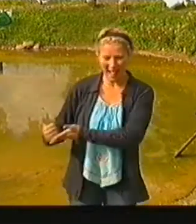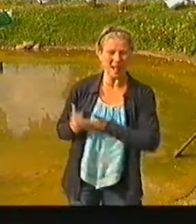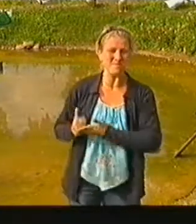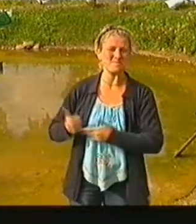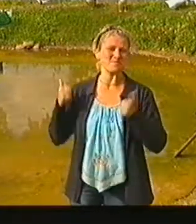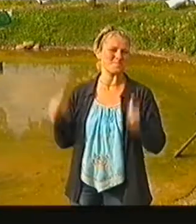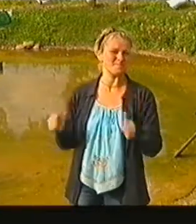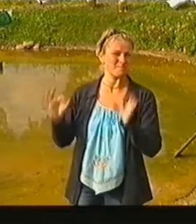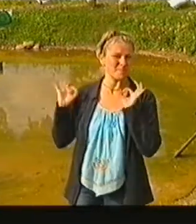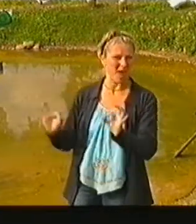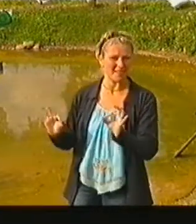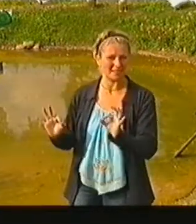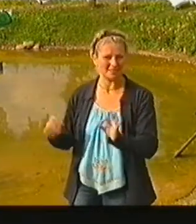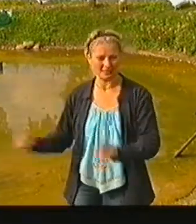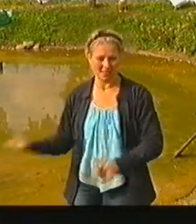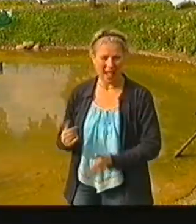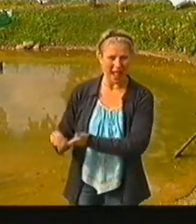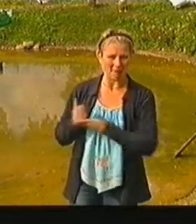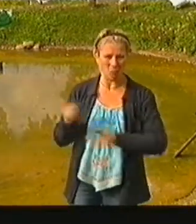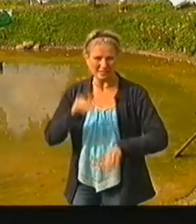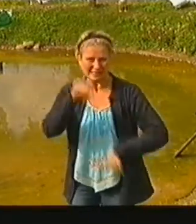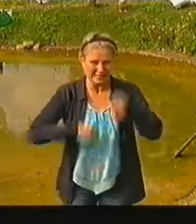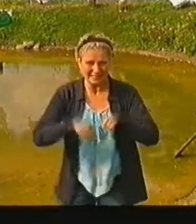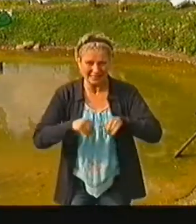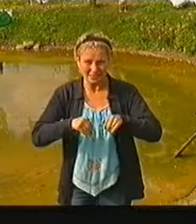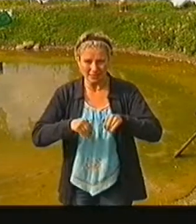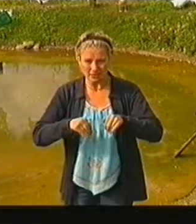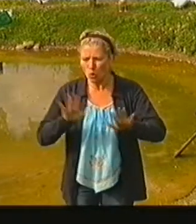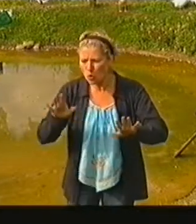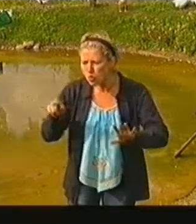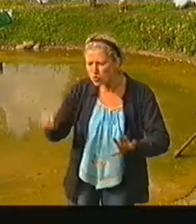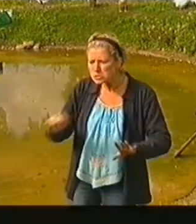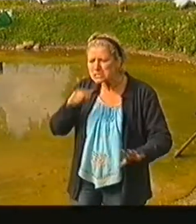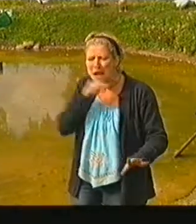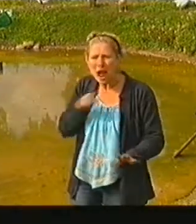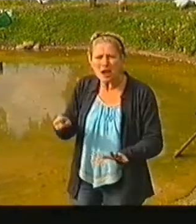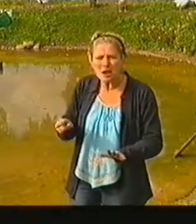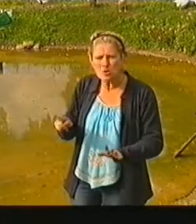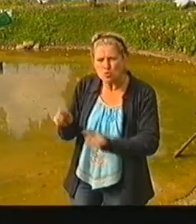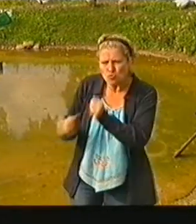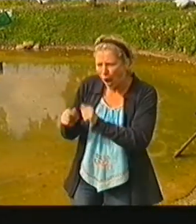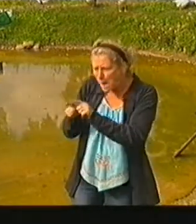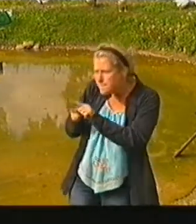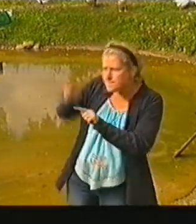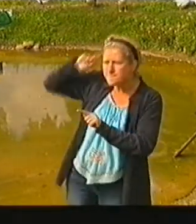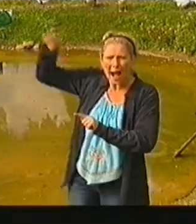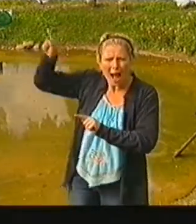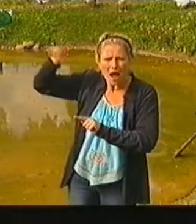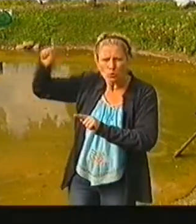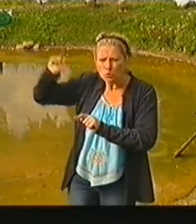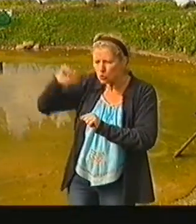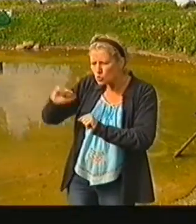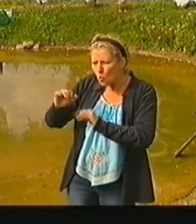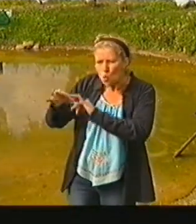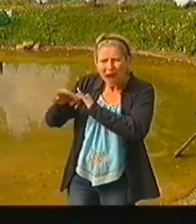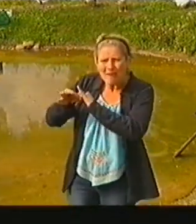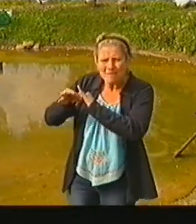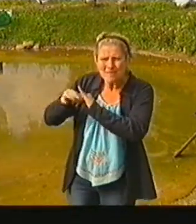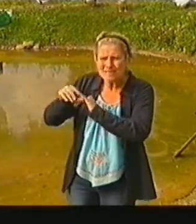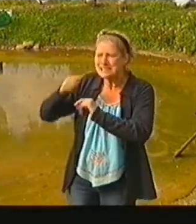at the right moment, my dear Badger. You can help us dig, and in the meanwhile your small son can run back to Mrs. Badger